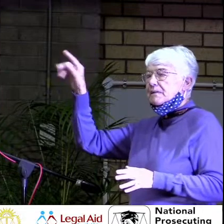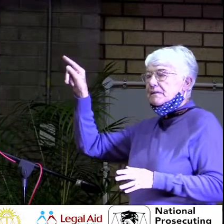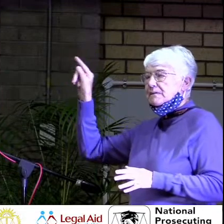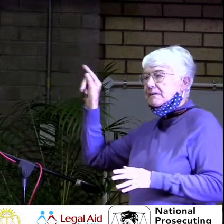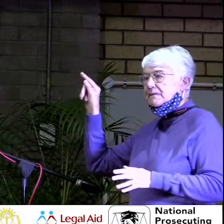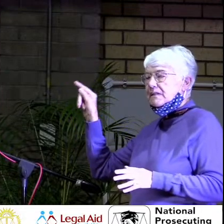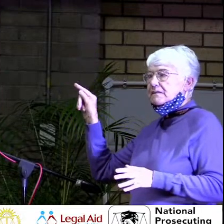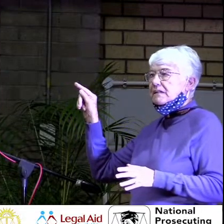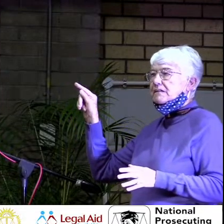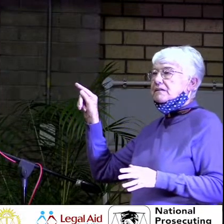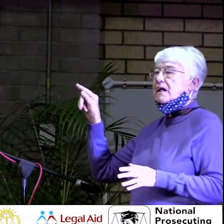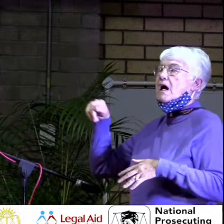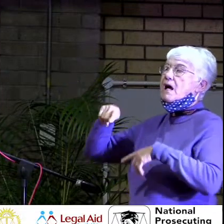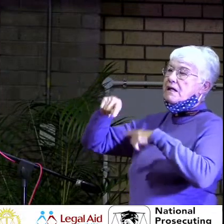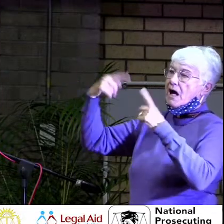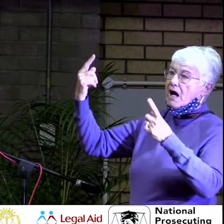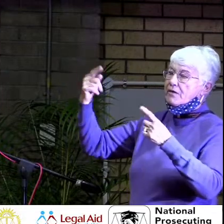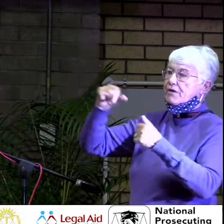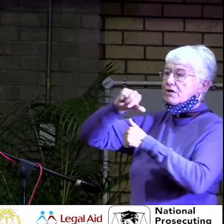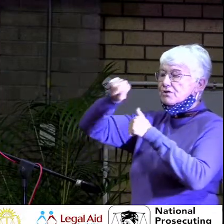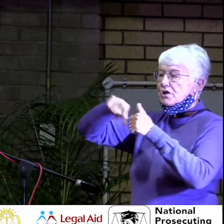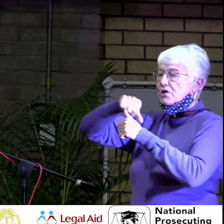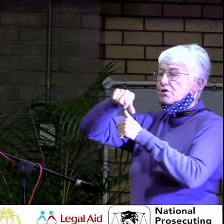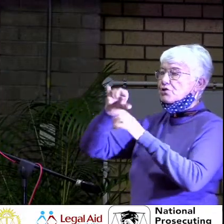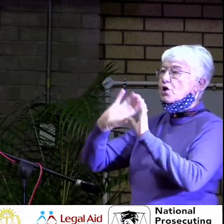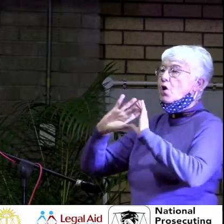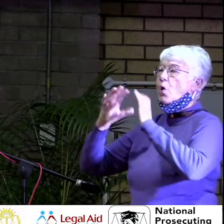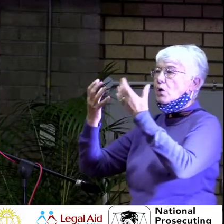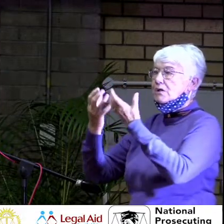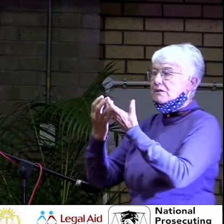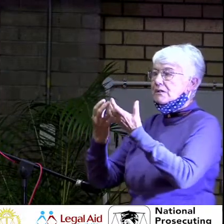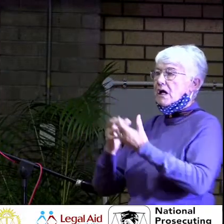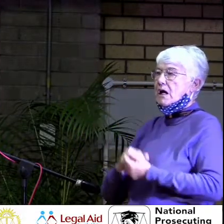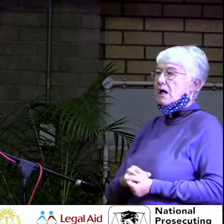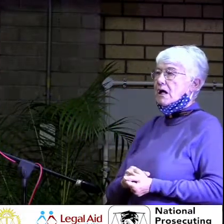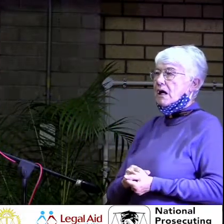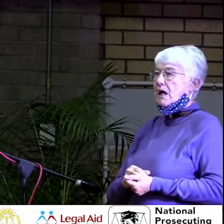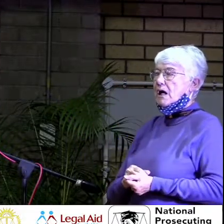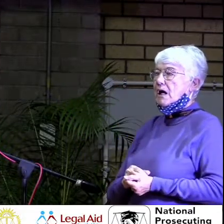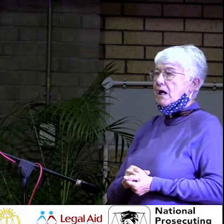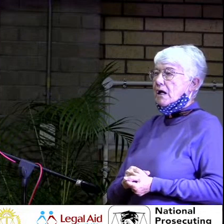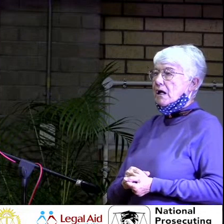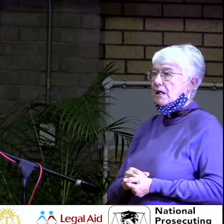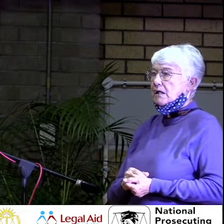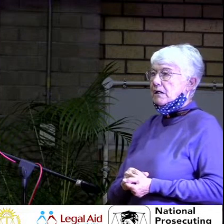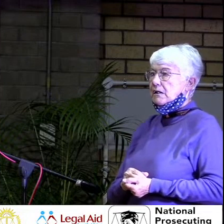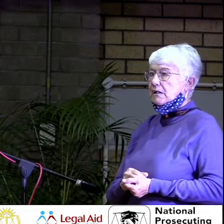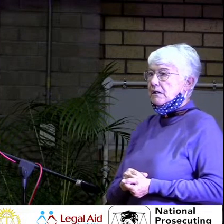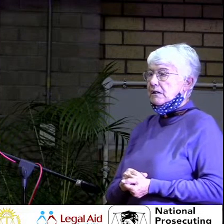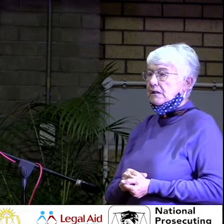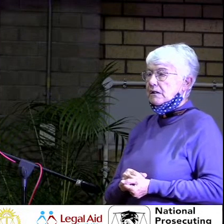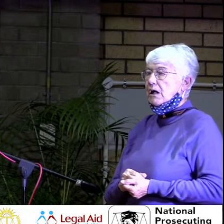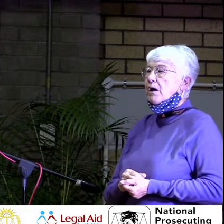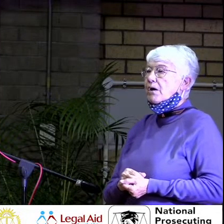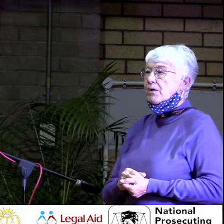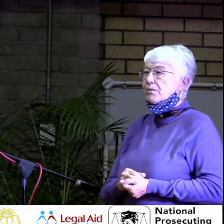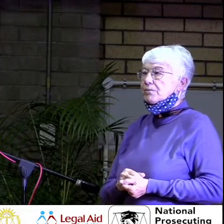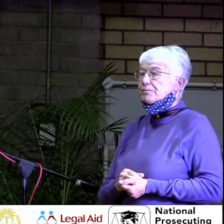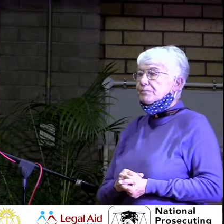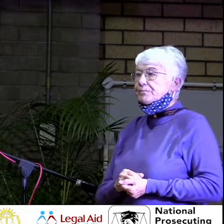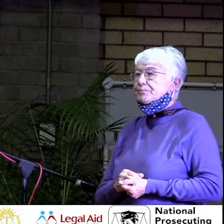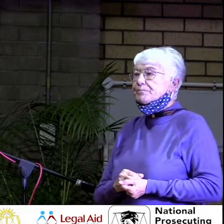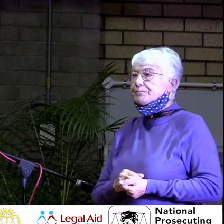society organizations. A further service, and the Minister previously alluded to it, is our